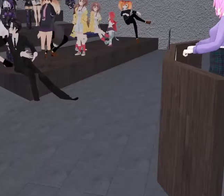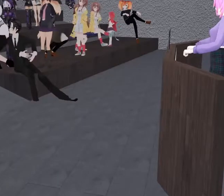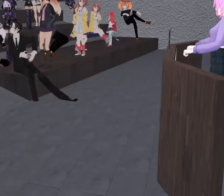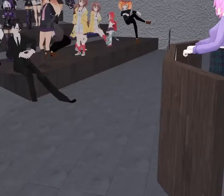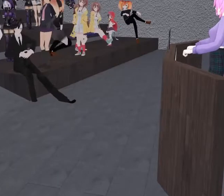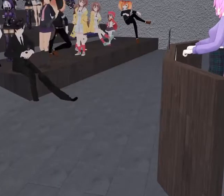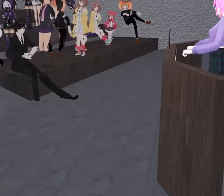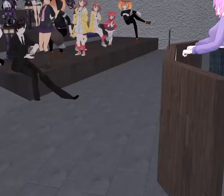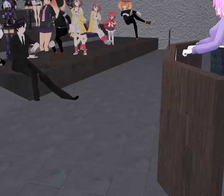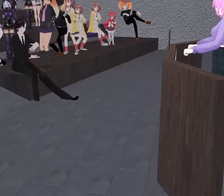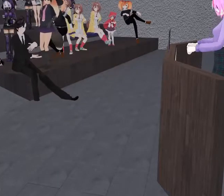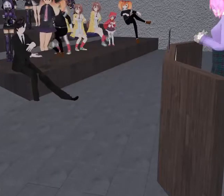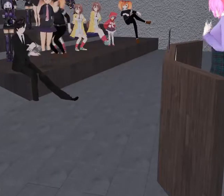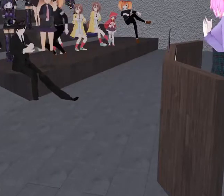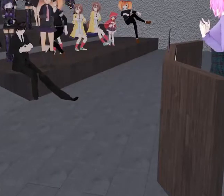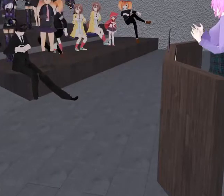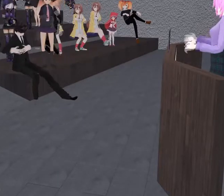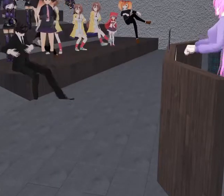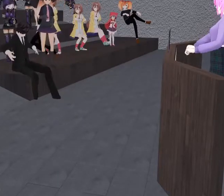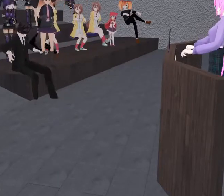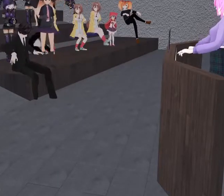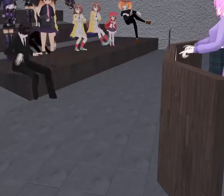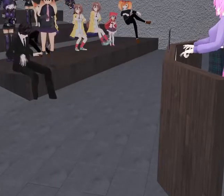Yes, I did. What's up? Okay,